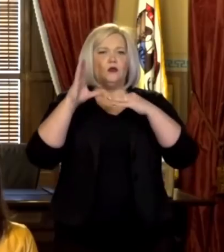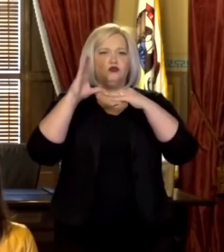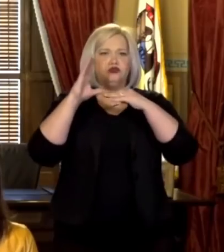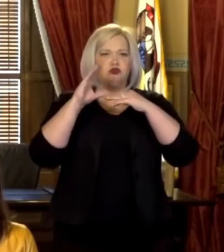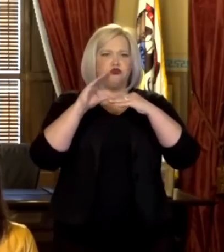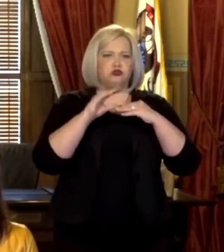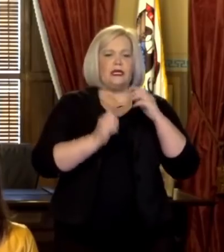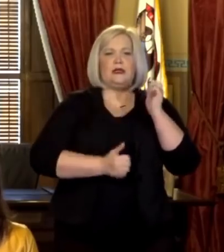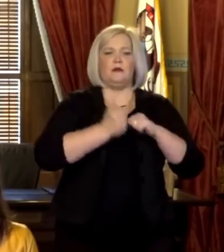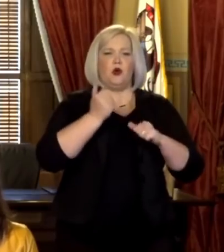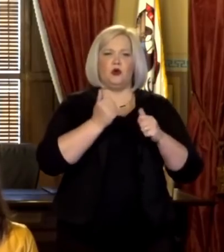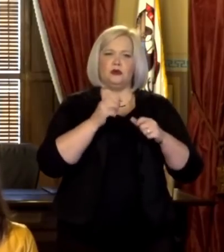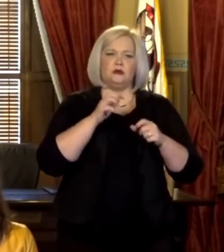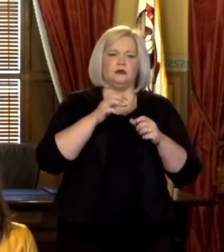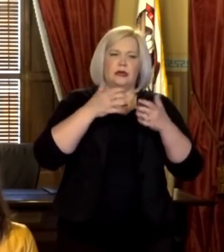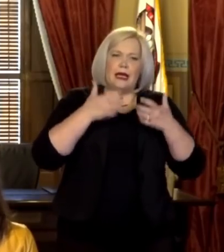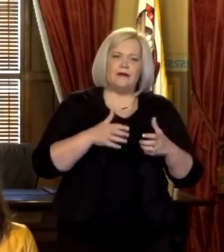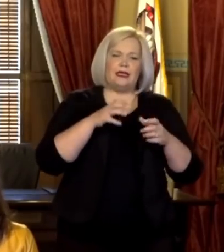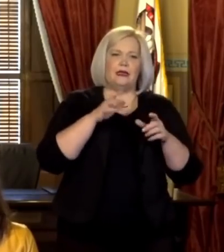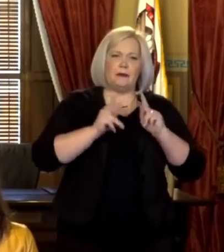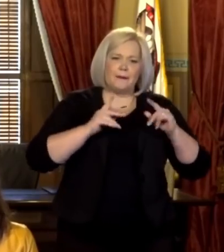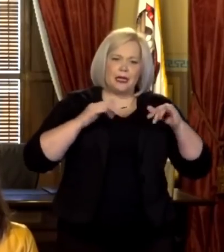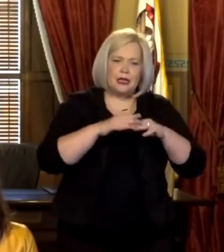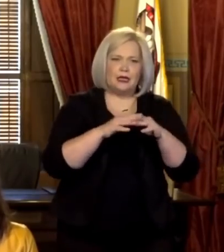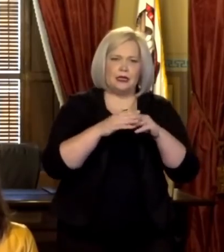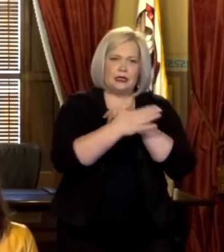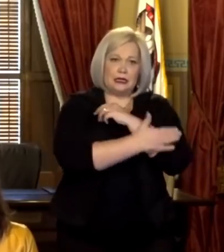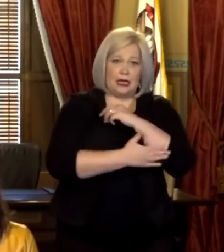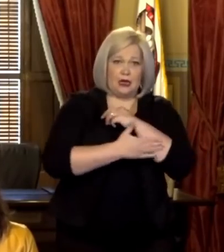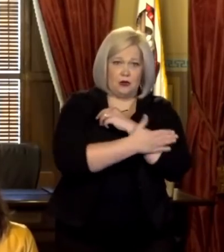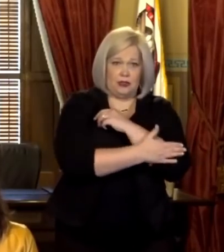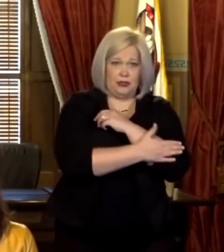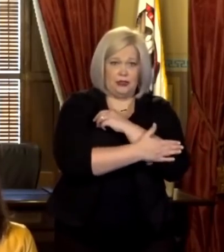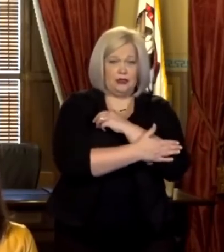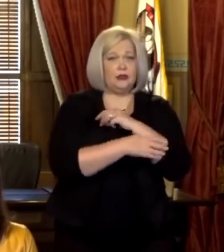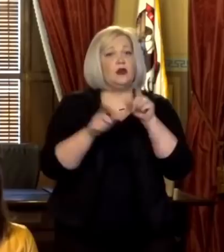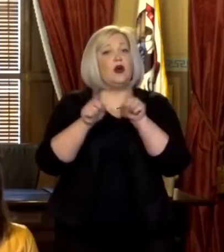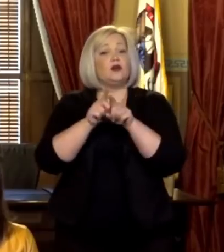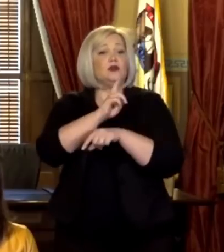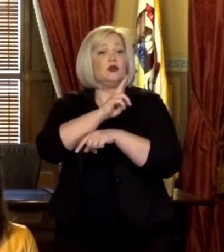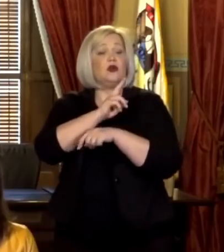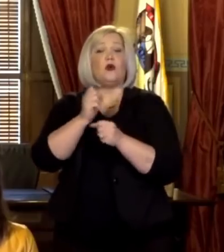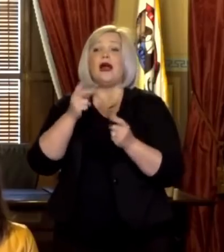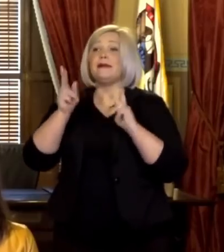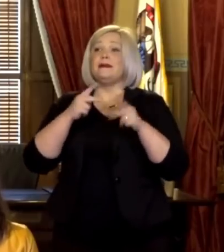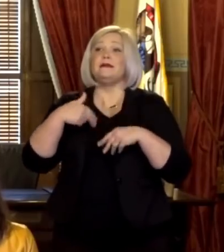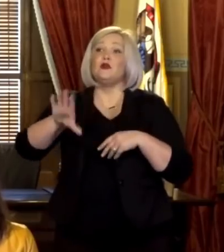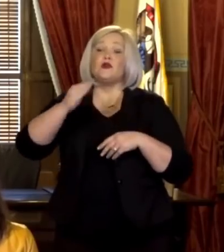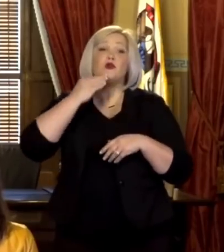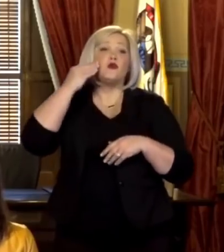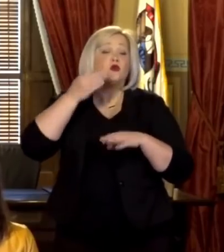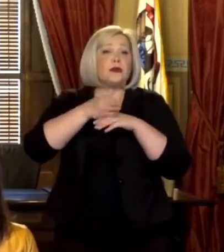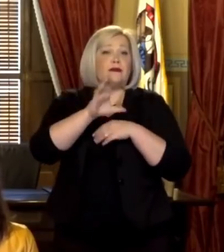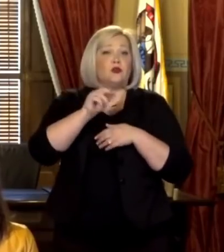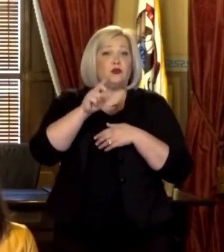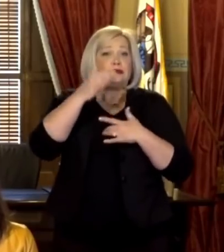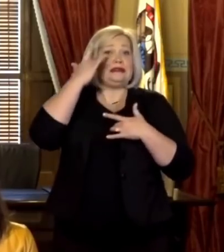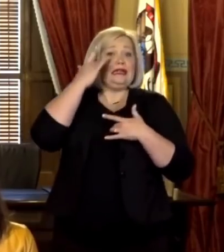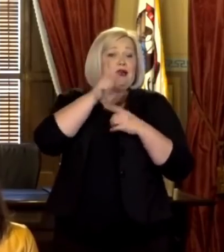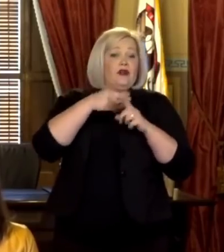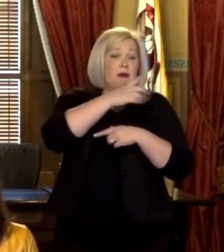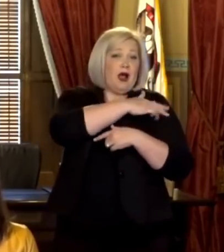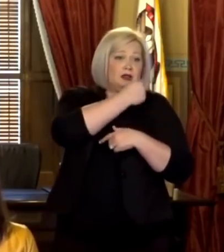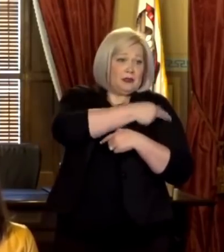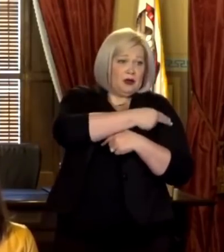active counties. Several hospitals are reporting that discharges of patients are picking up. It does not mean the number